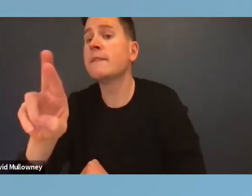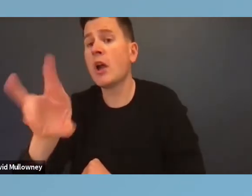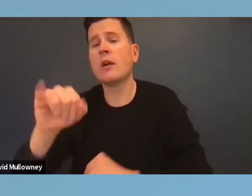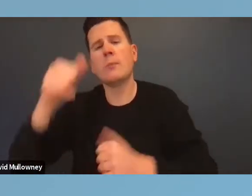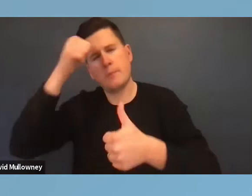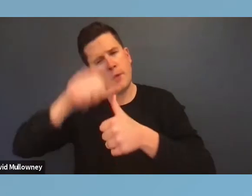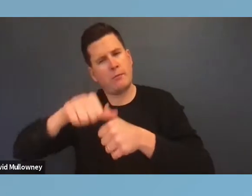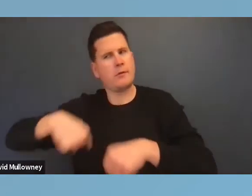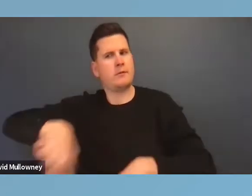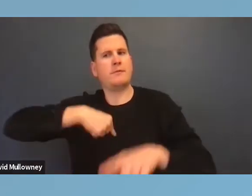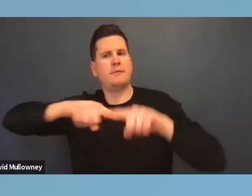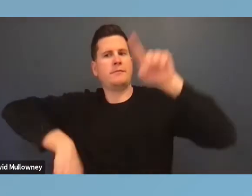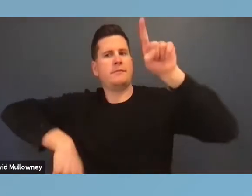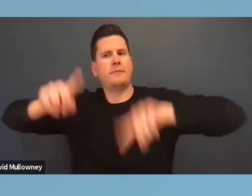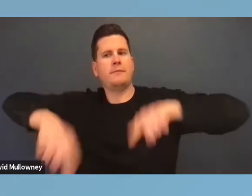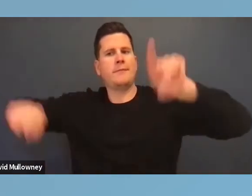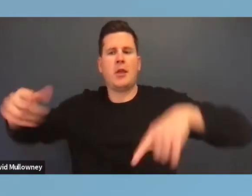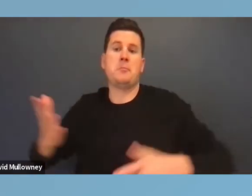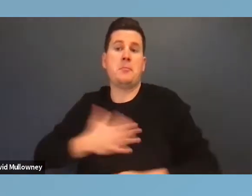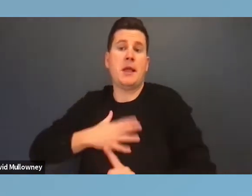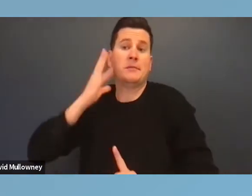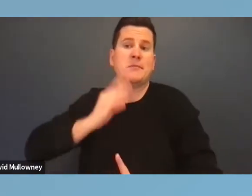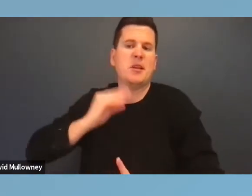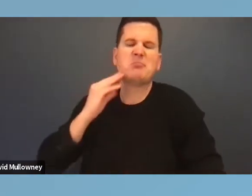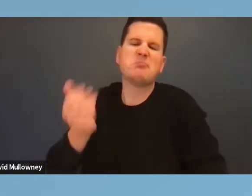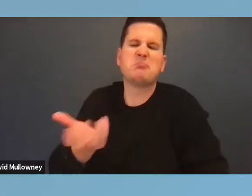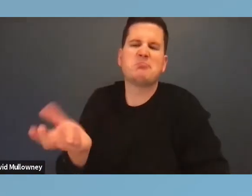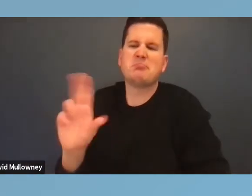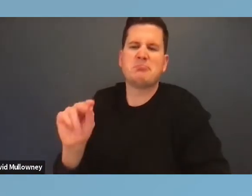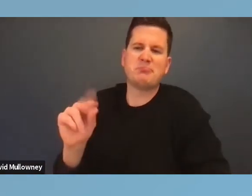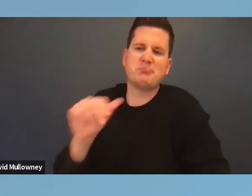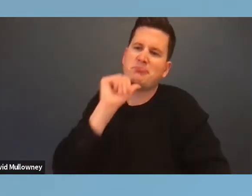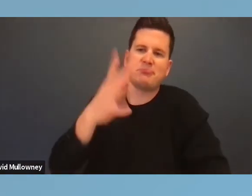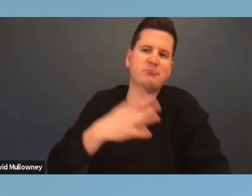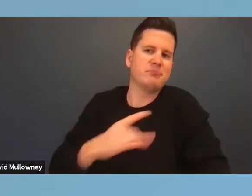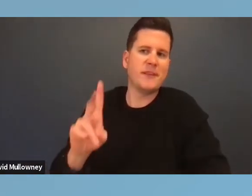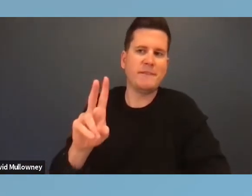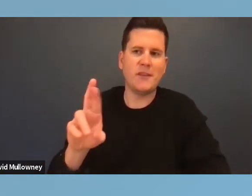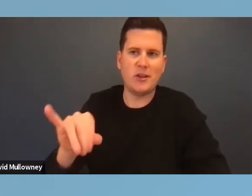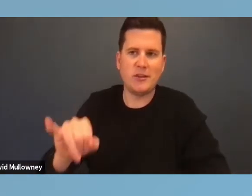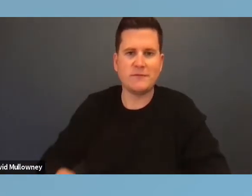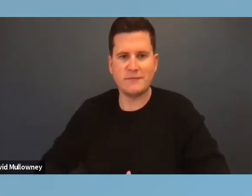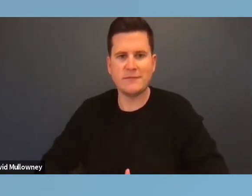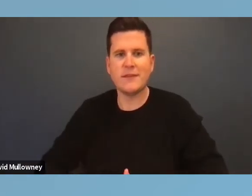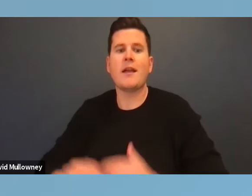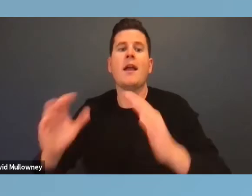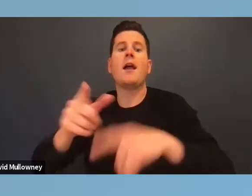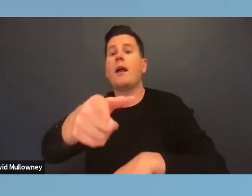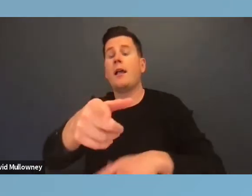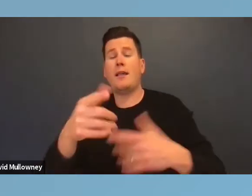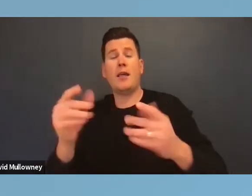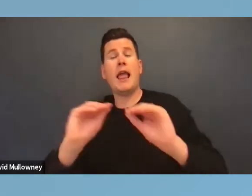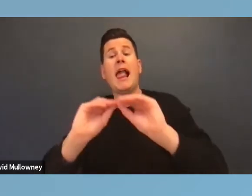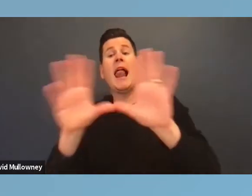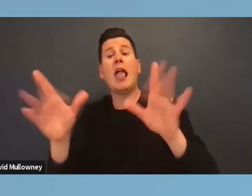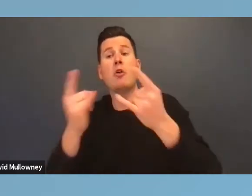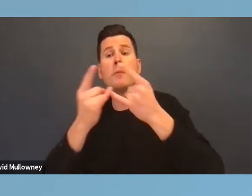great. Some deaf people really love VRI. Some people have different experiences. I wasn't very comfortable with